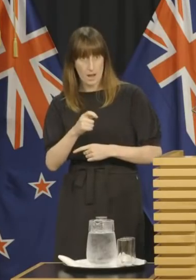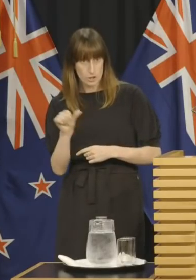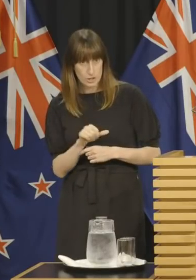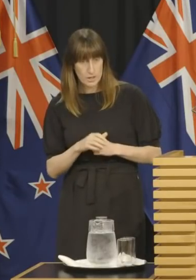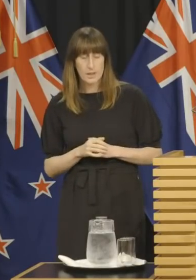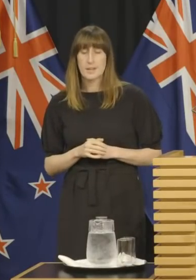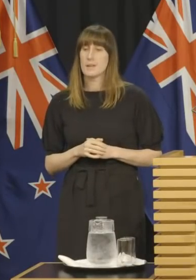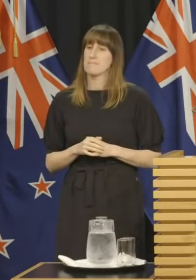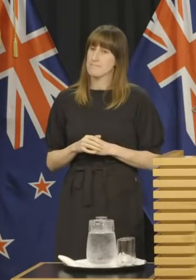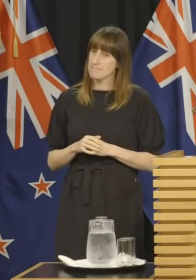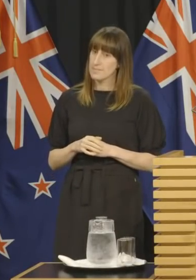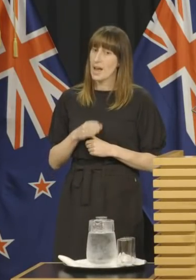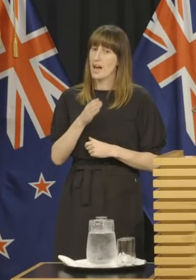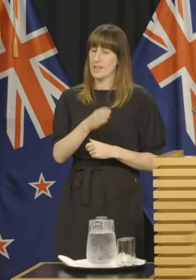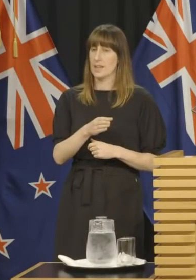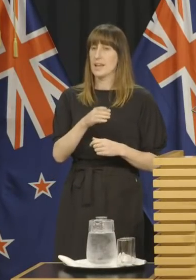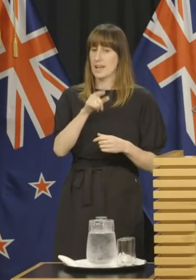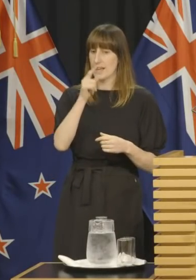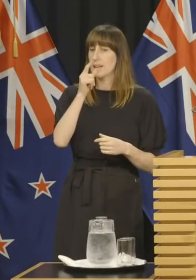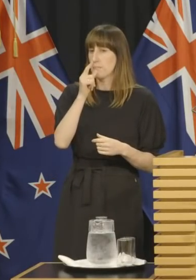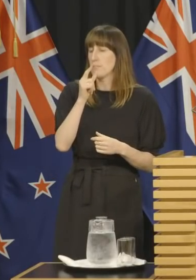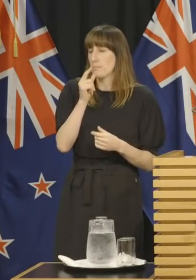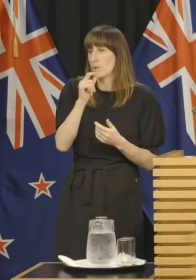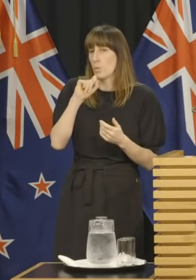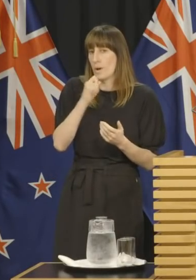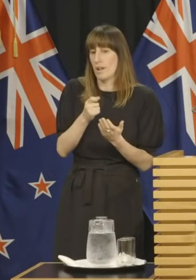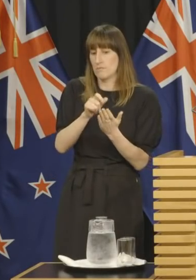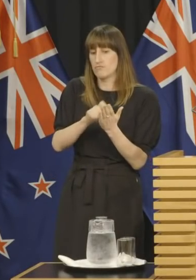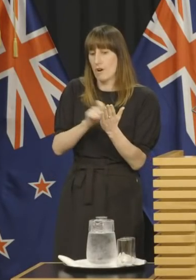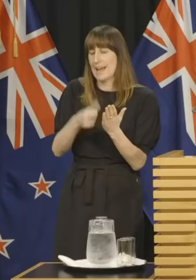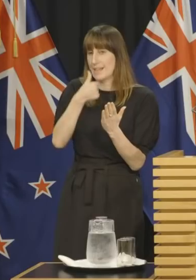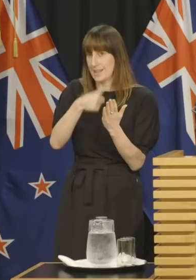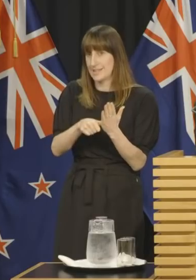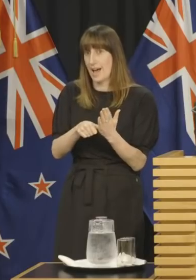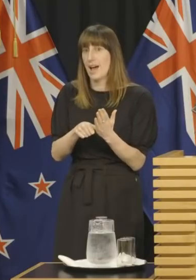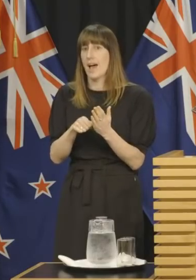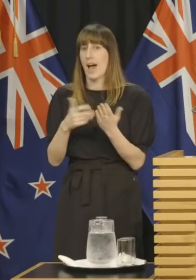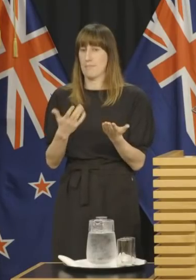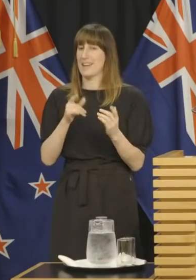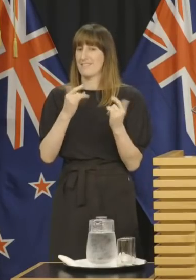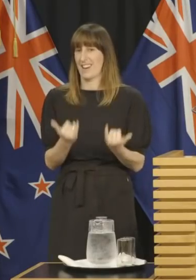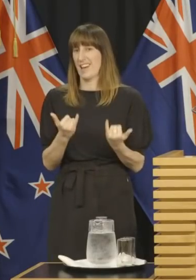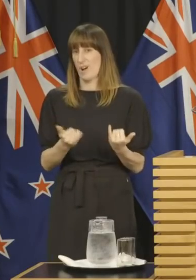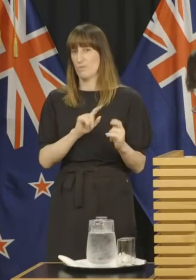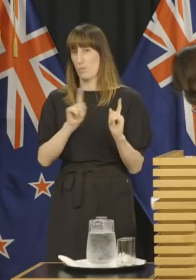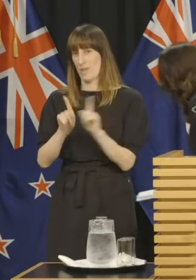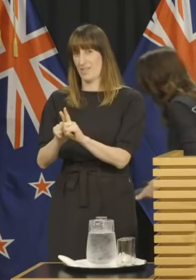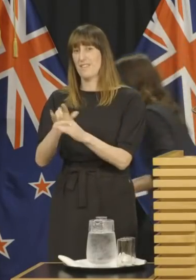I don't consider it unreasonable that at this time that he is with his family. Okay, thanks everyone.